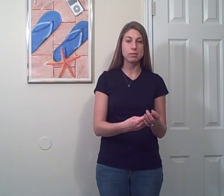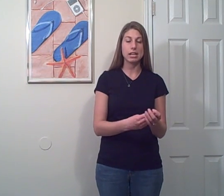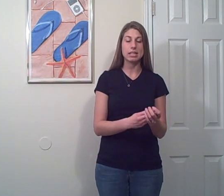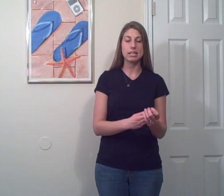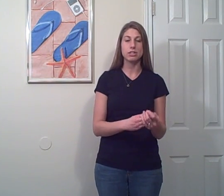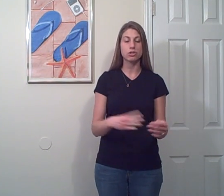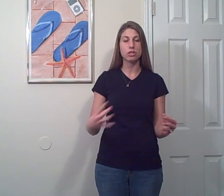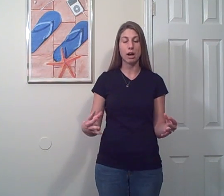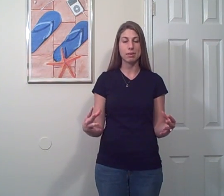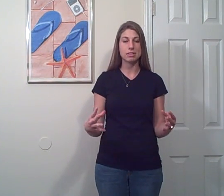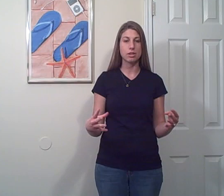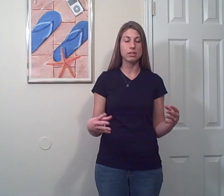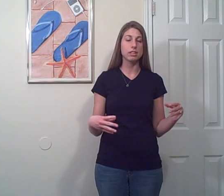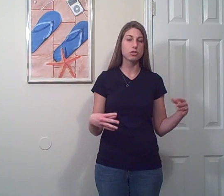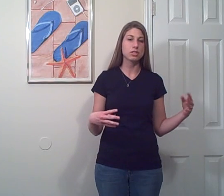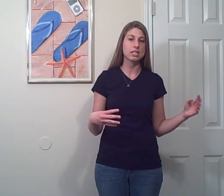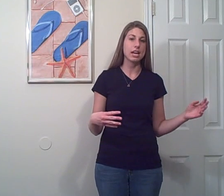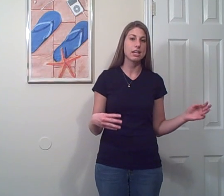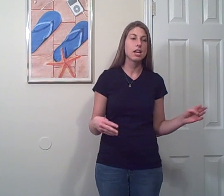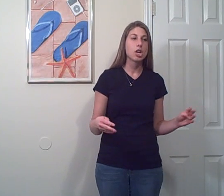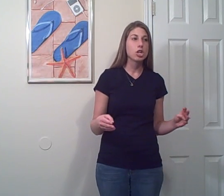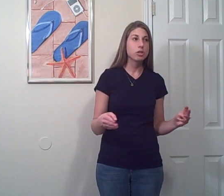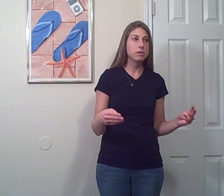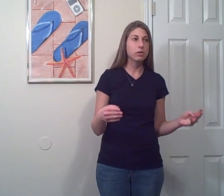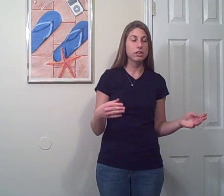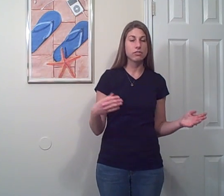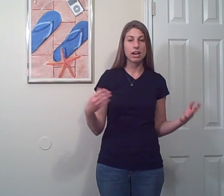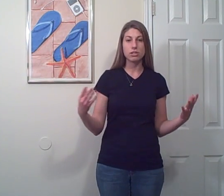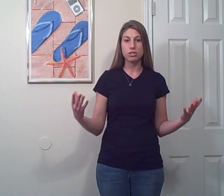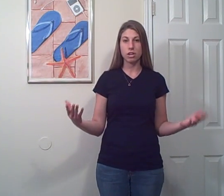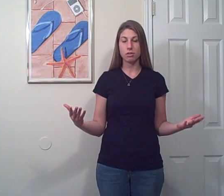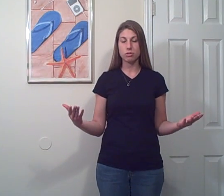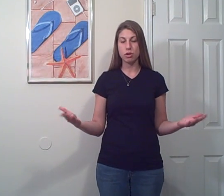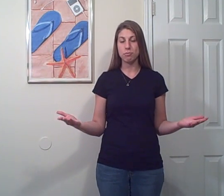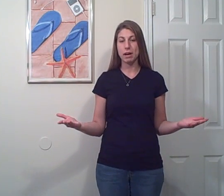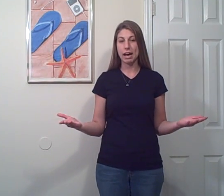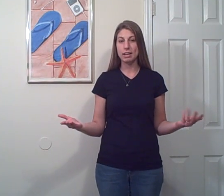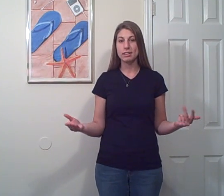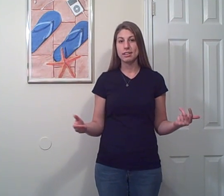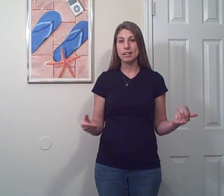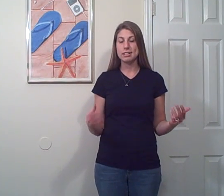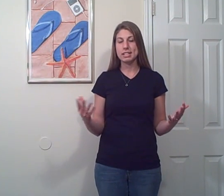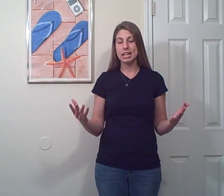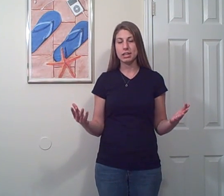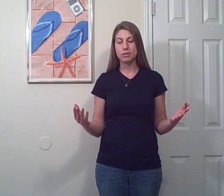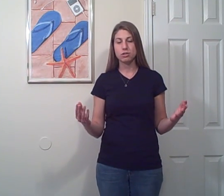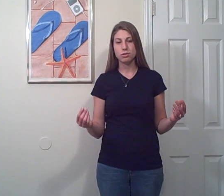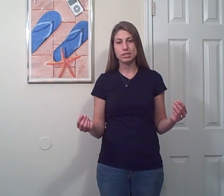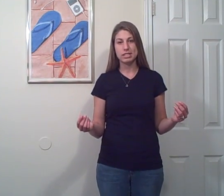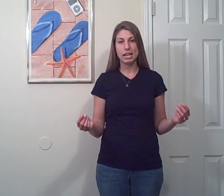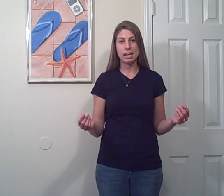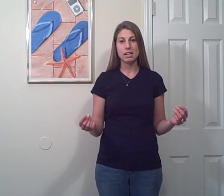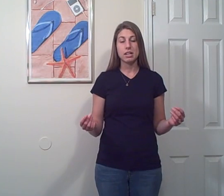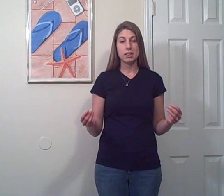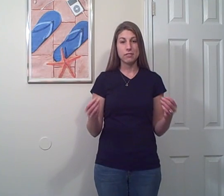and then describe it. So in English you say, the big red fire truck drove by. In sign language you would say, the